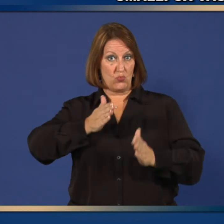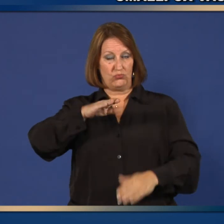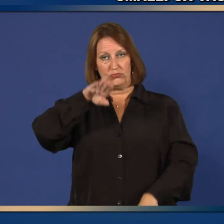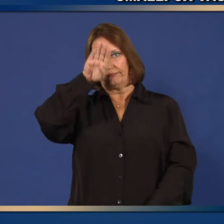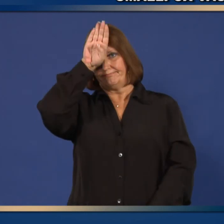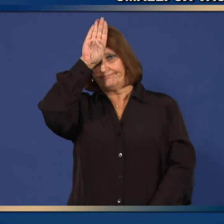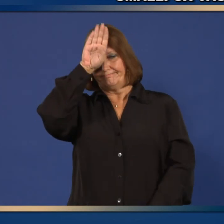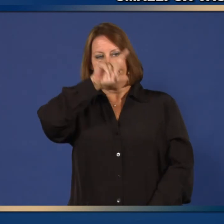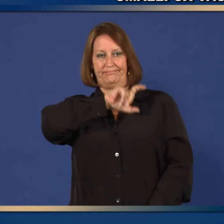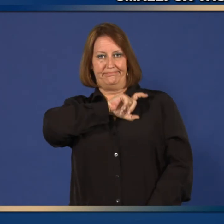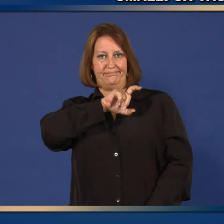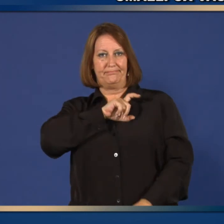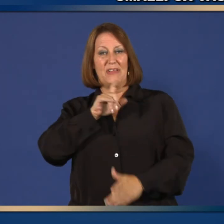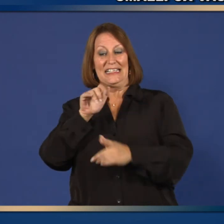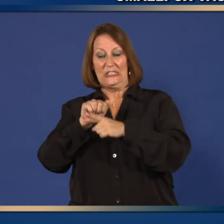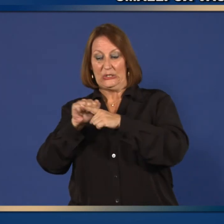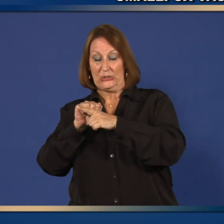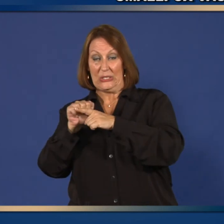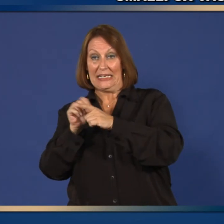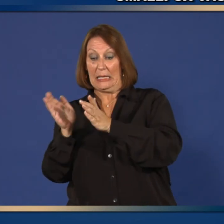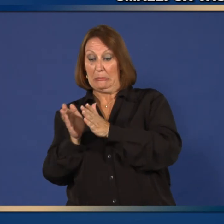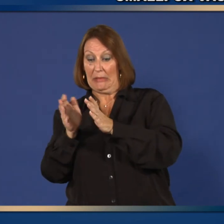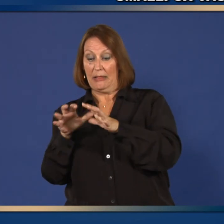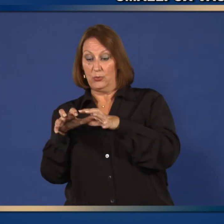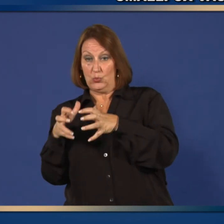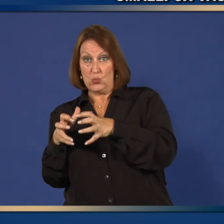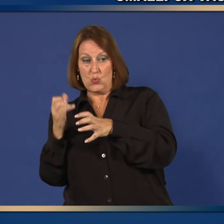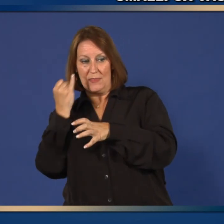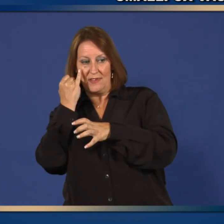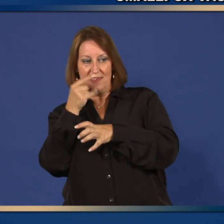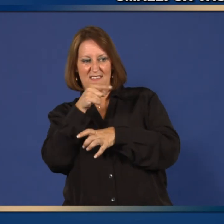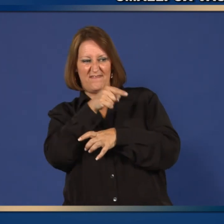emergency responders, injured by the vaccine.